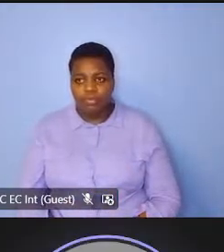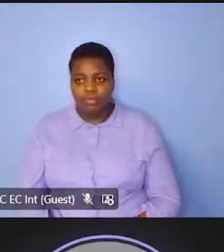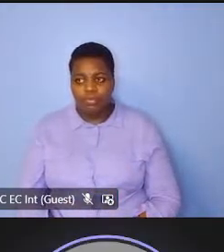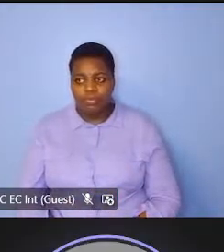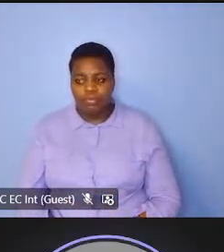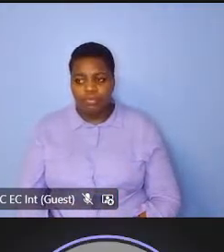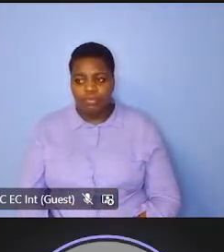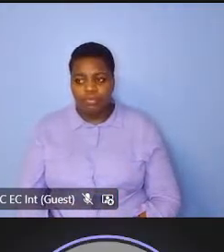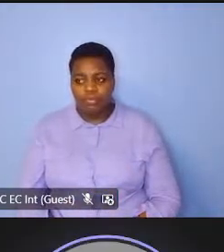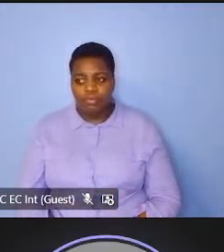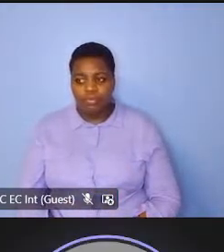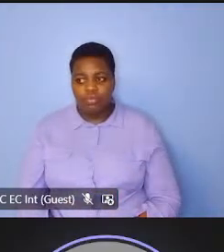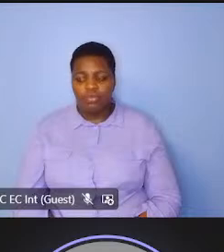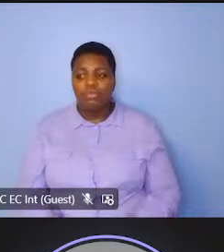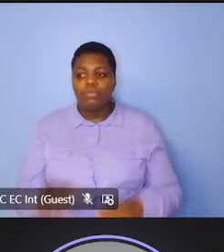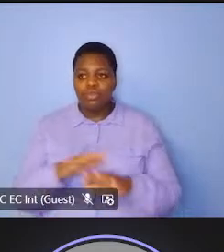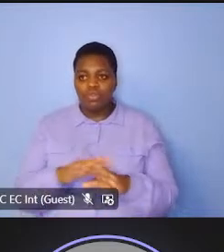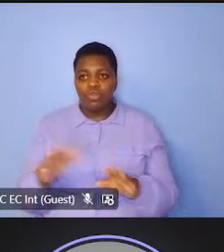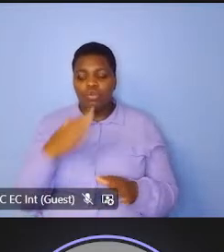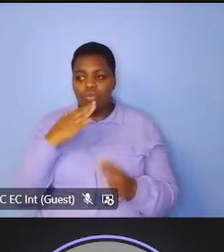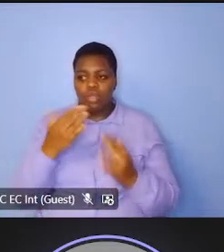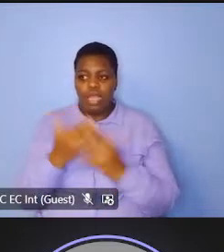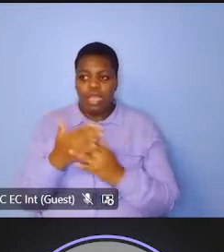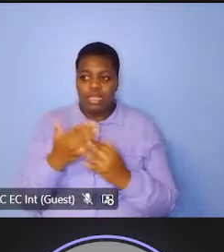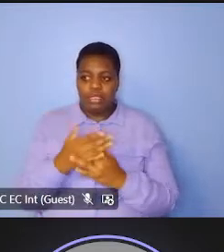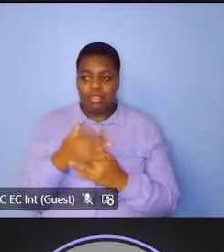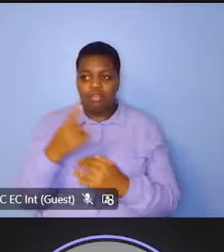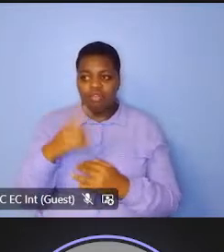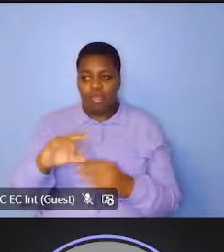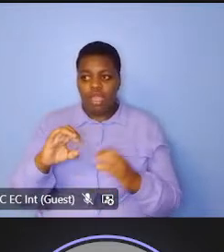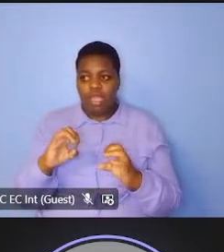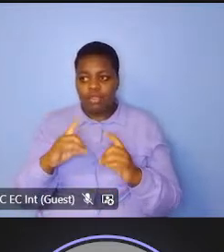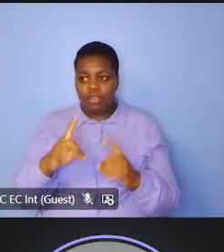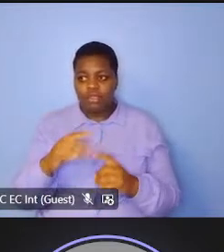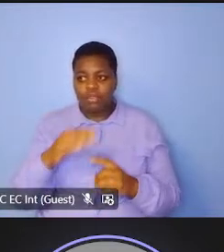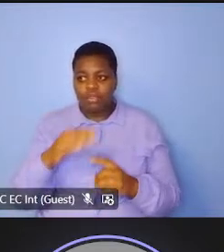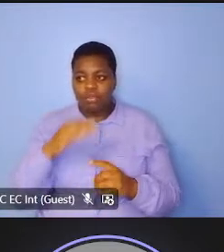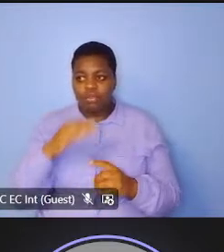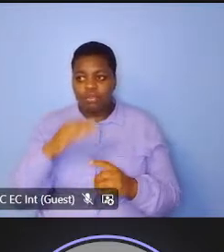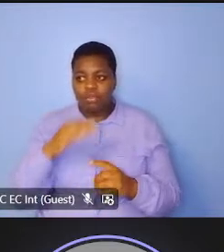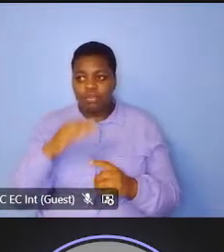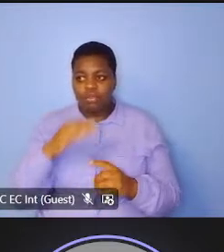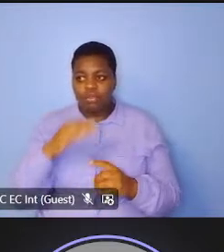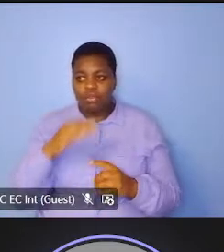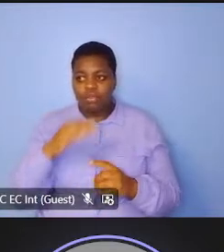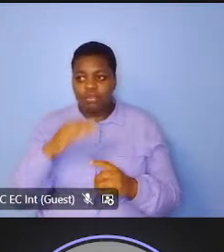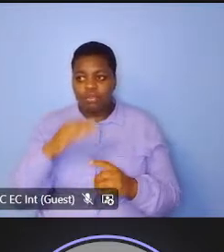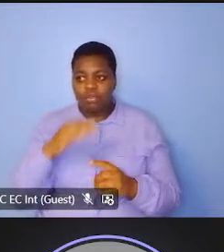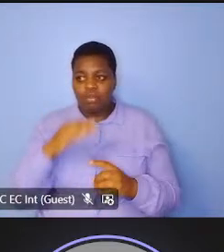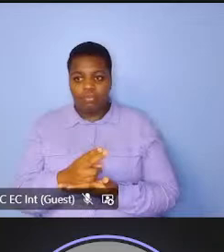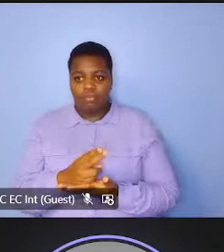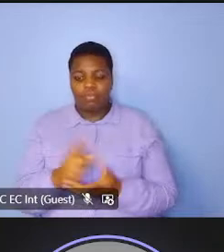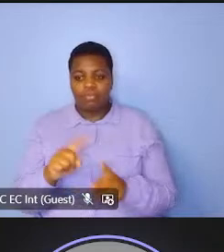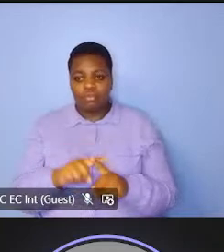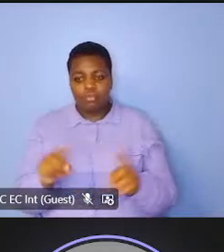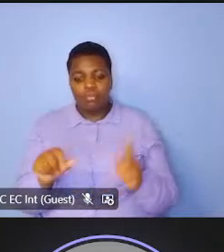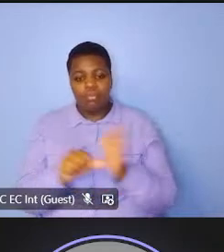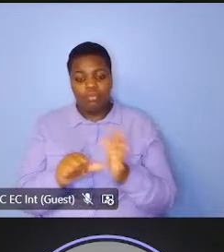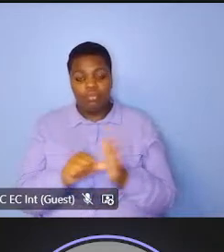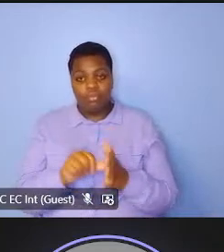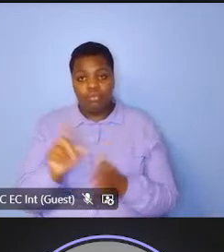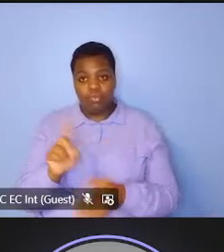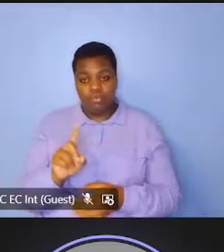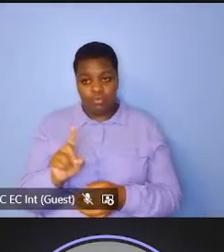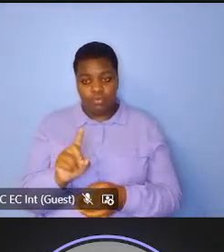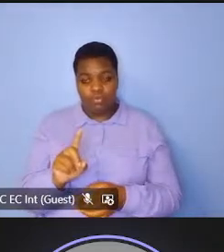So they should not impede on access to education on infringed constitutional right. What's important, again, that